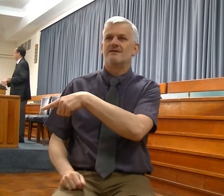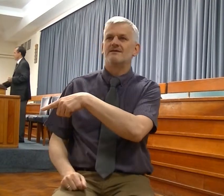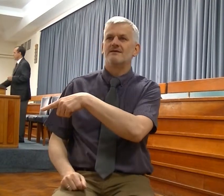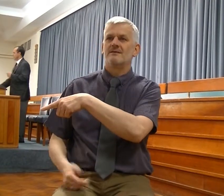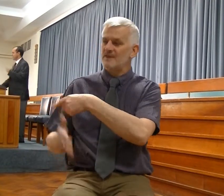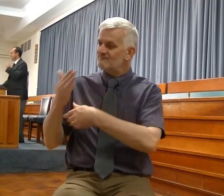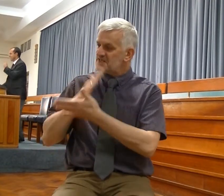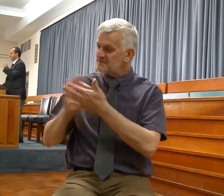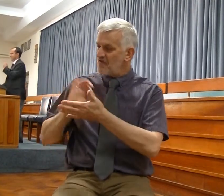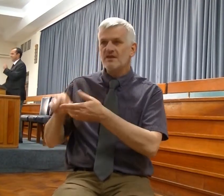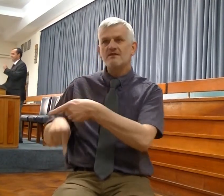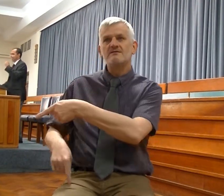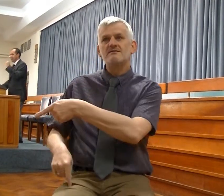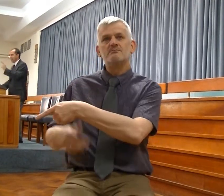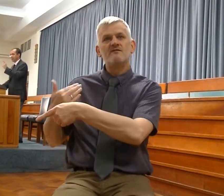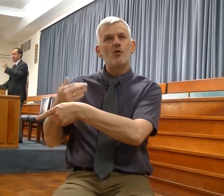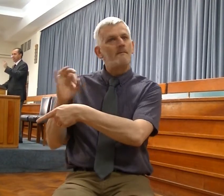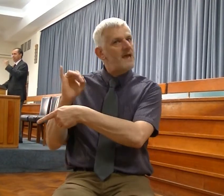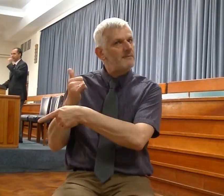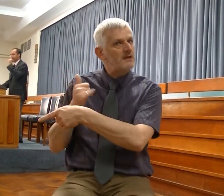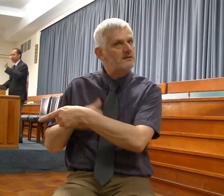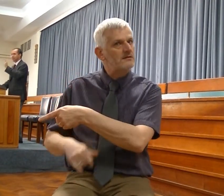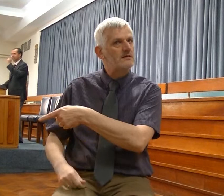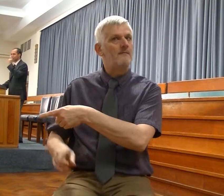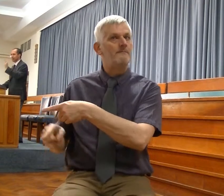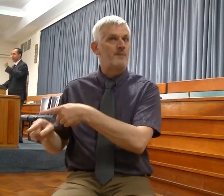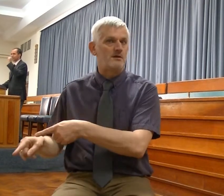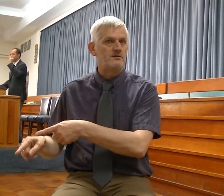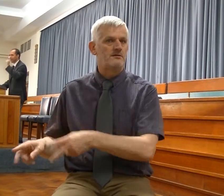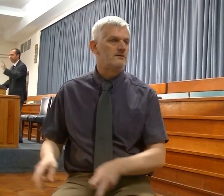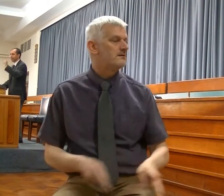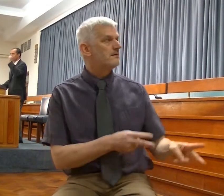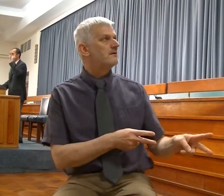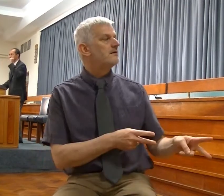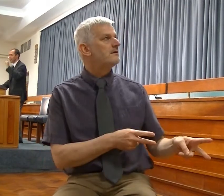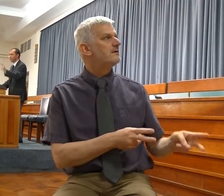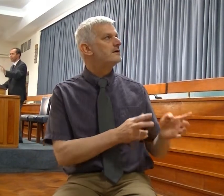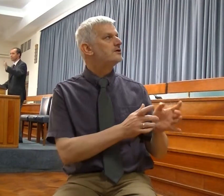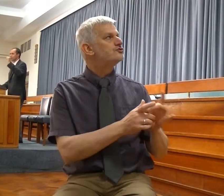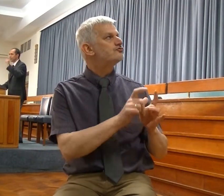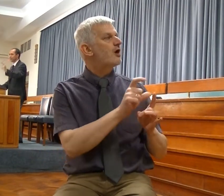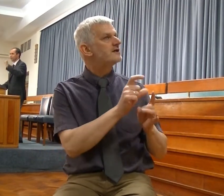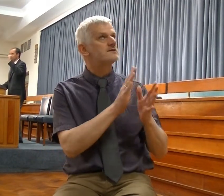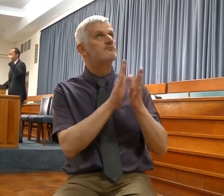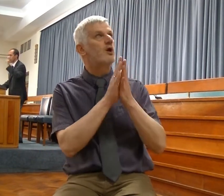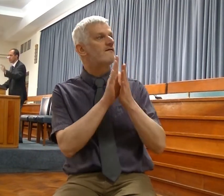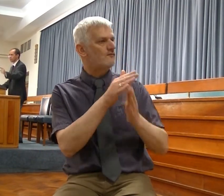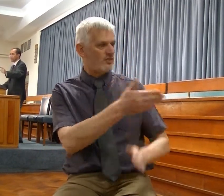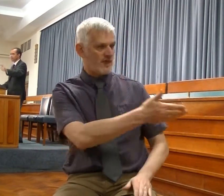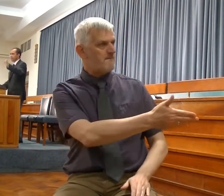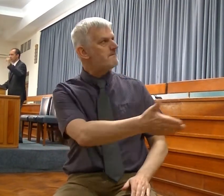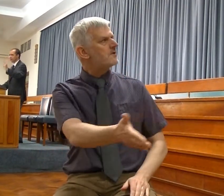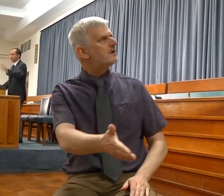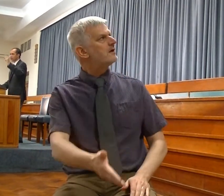life. But that day, he heard the Lord Jesus Christ praying for his enemies, praying for